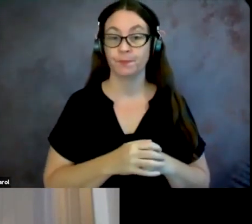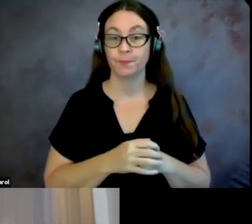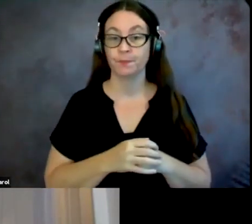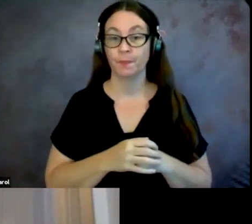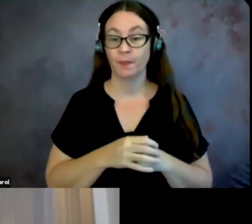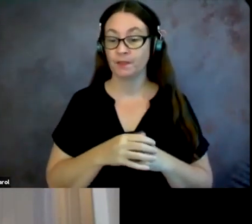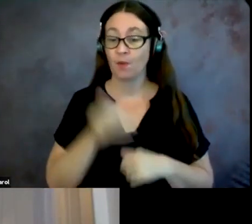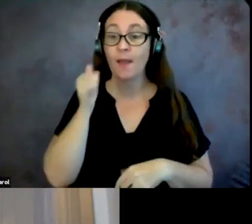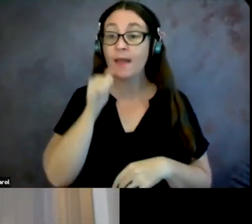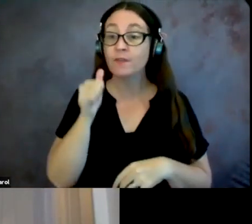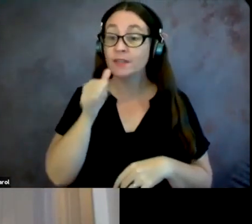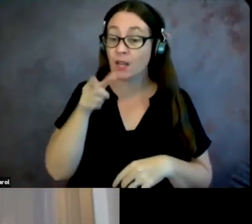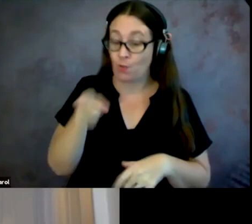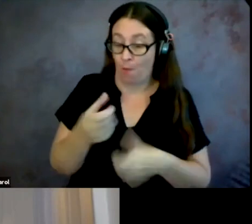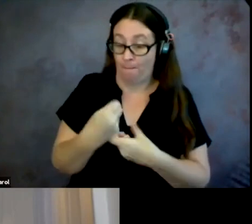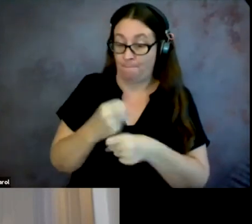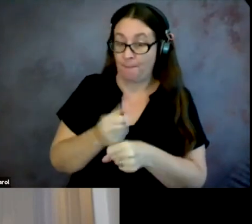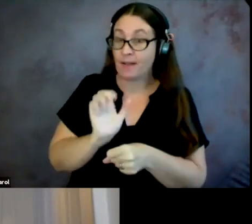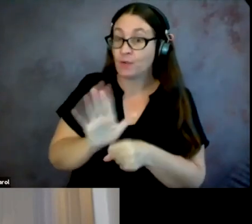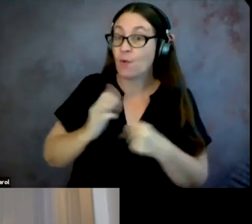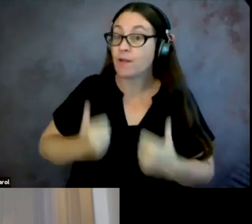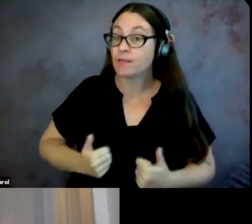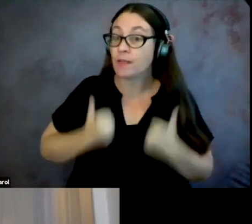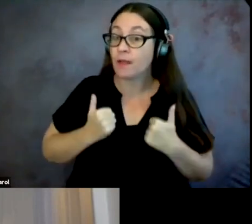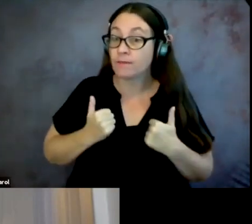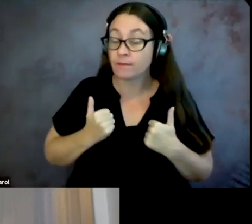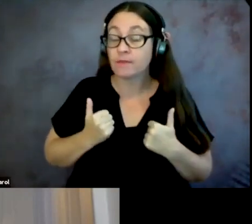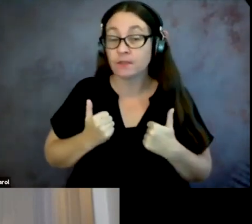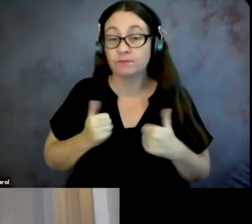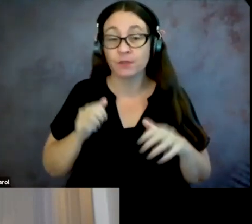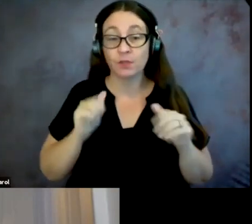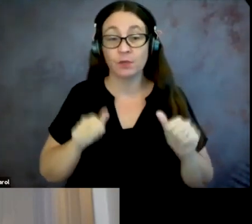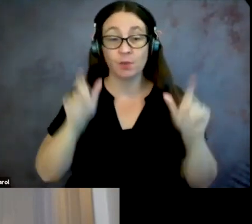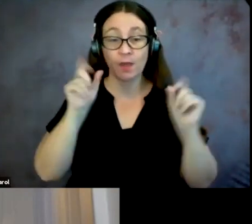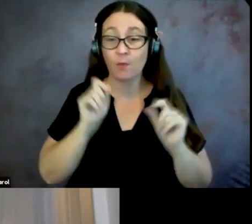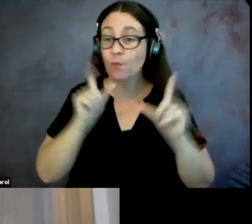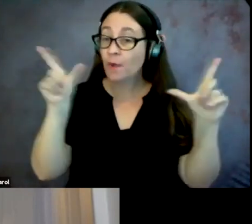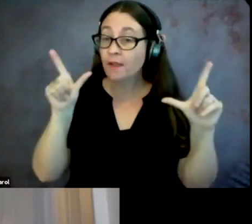day. You can wake up on the wrong side of the bed